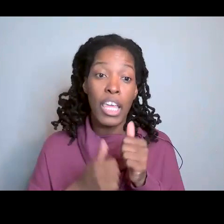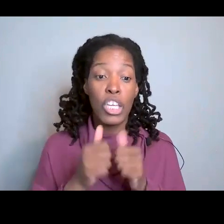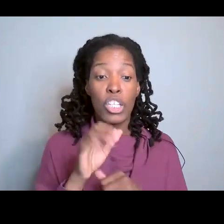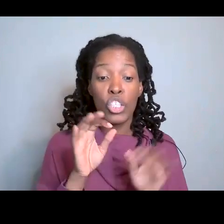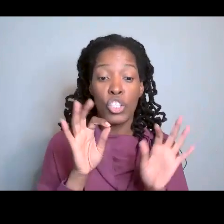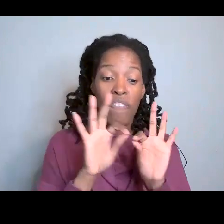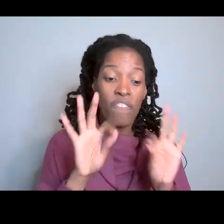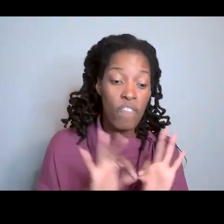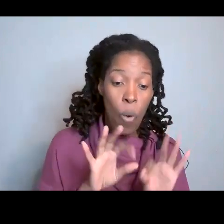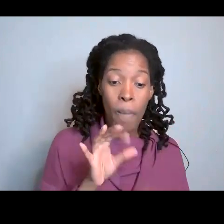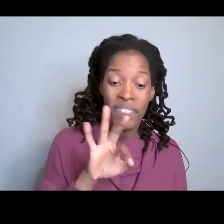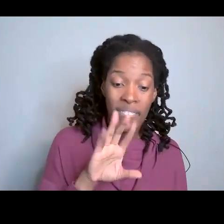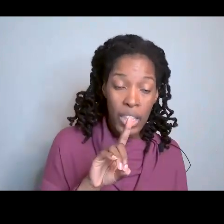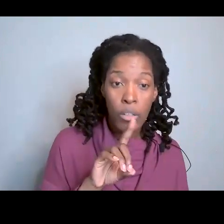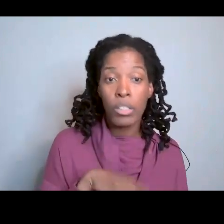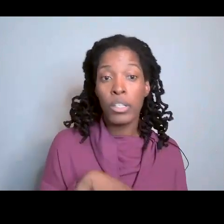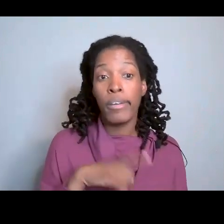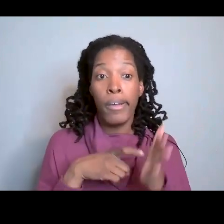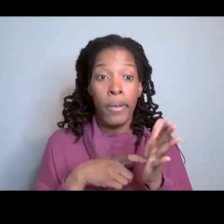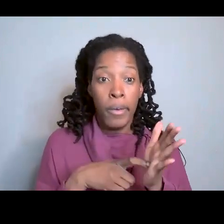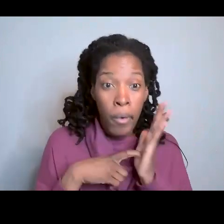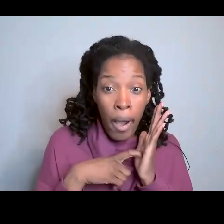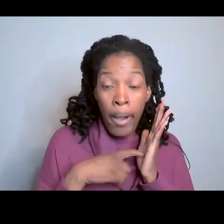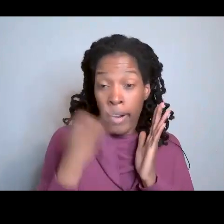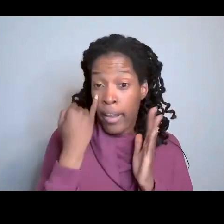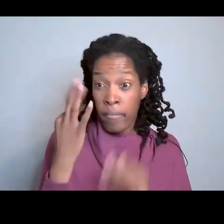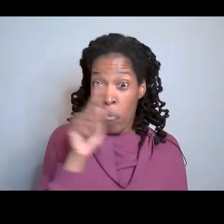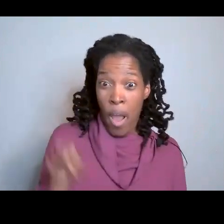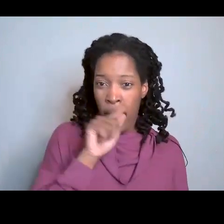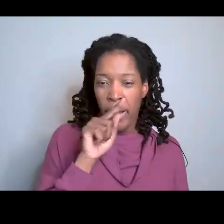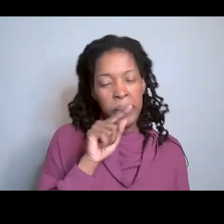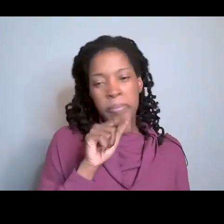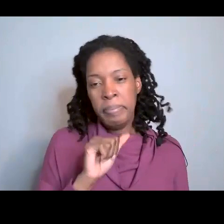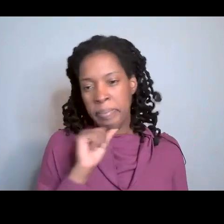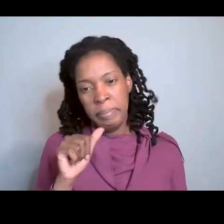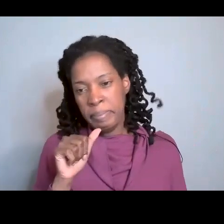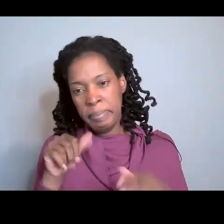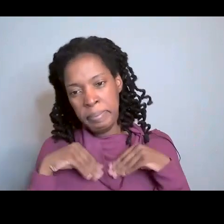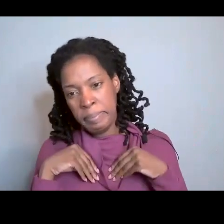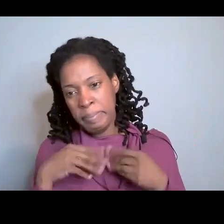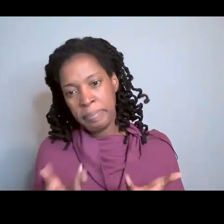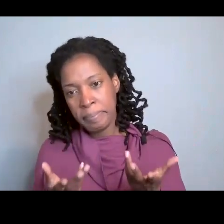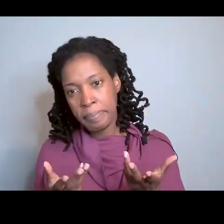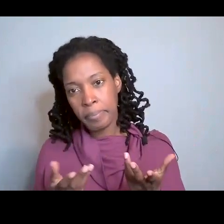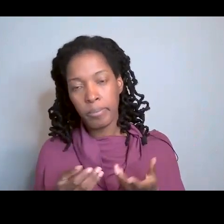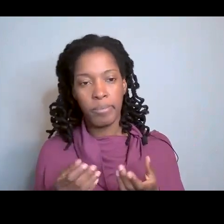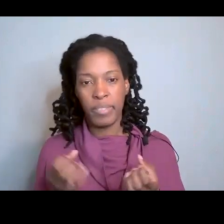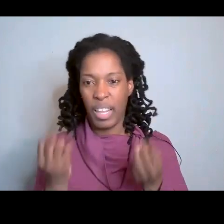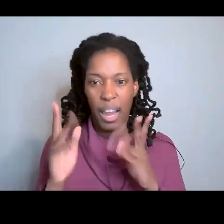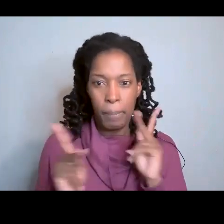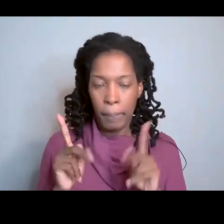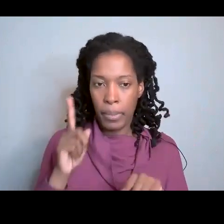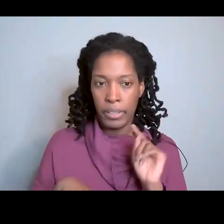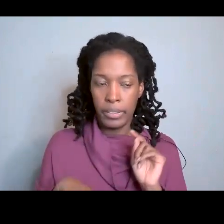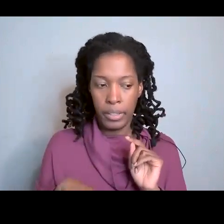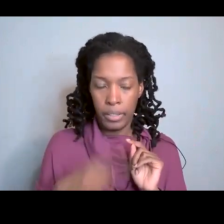is required, that is not acceptable. A lot of people cannot interpret the color. They